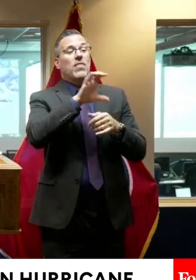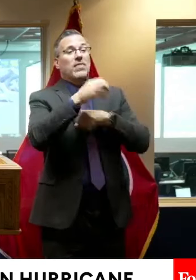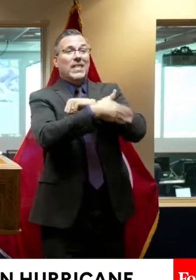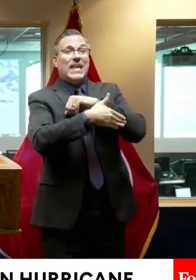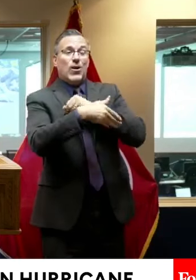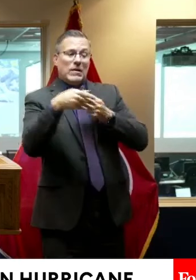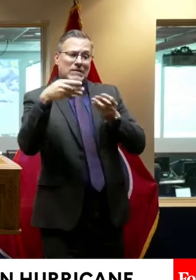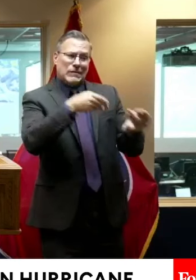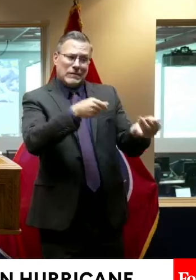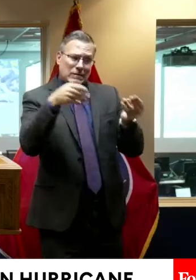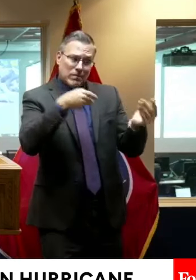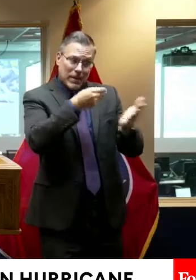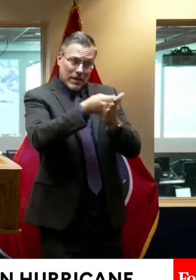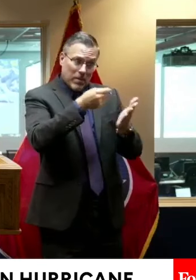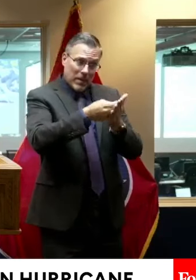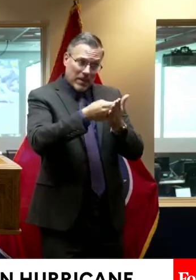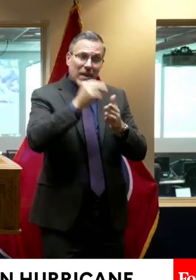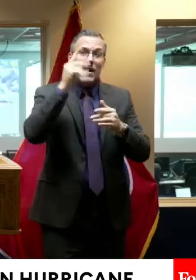Many of these projects